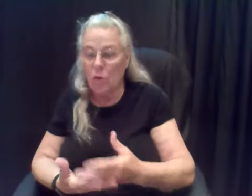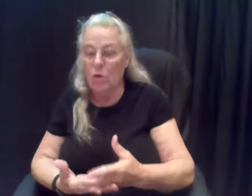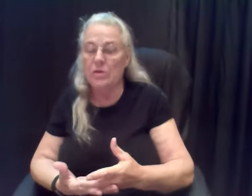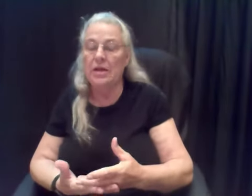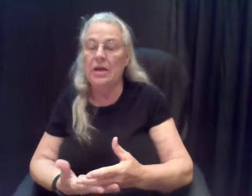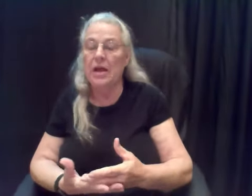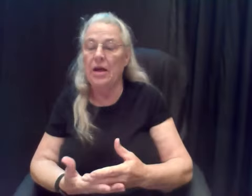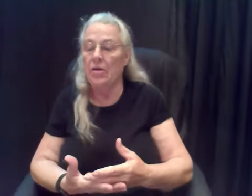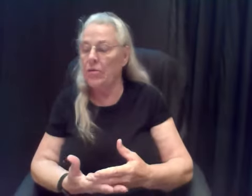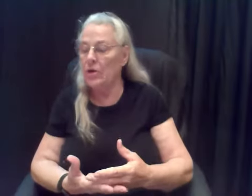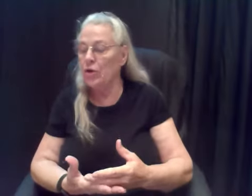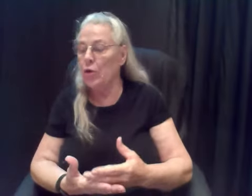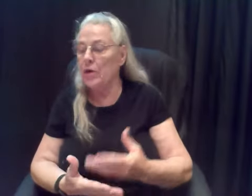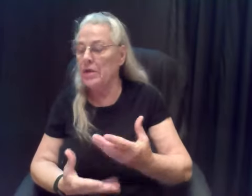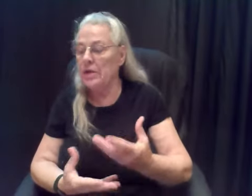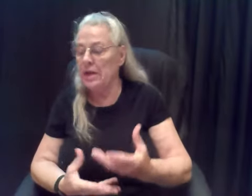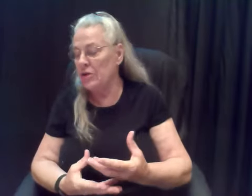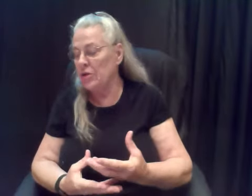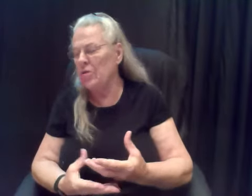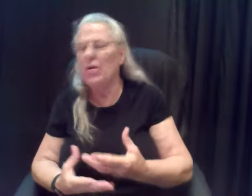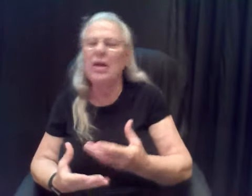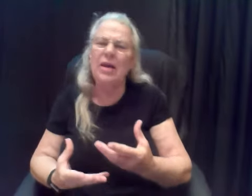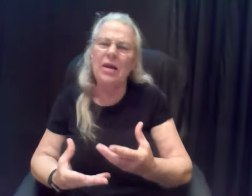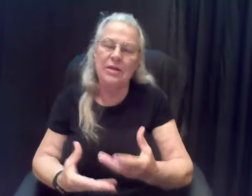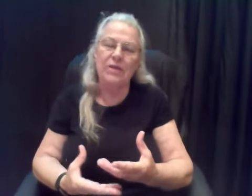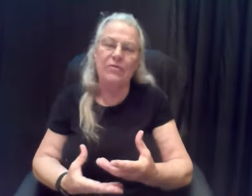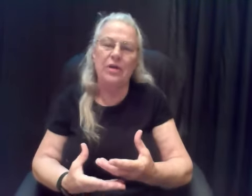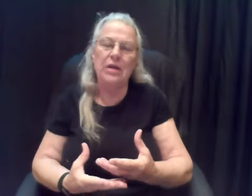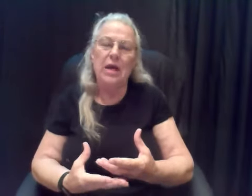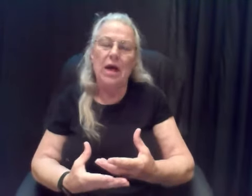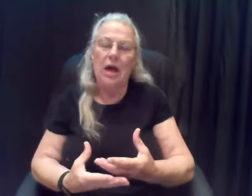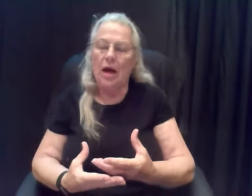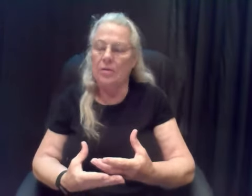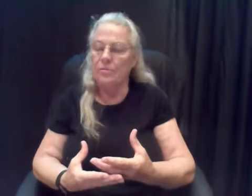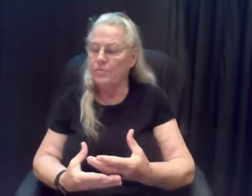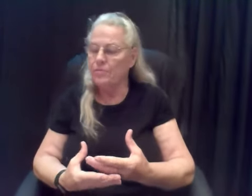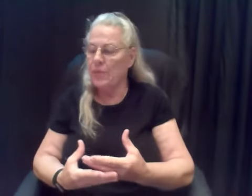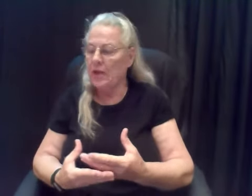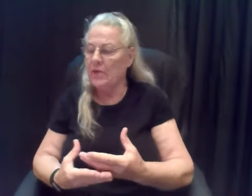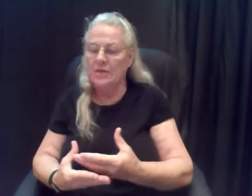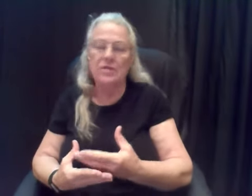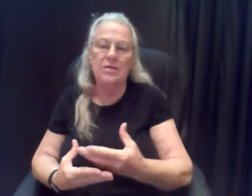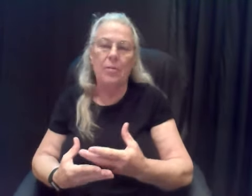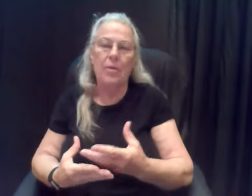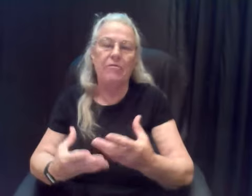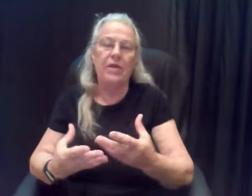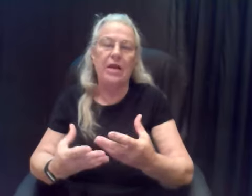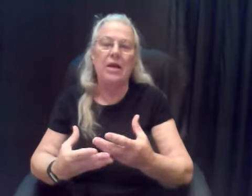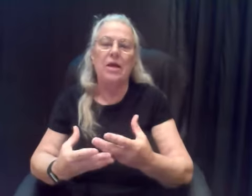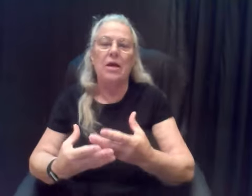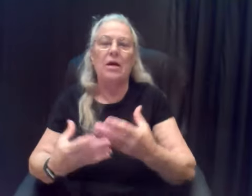in here that you're going to need to know a little different um, than some of the